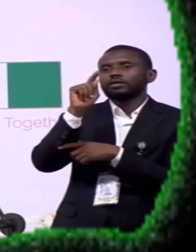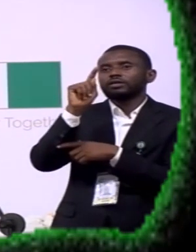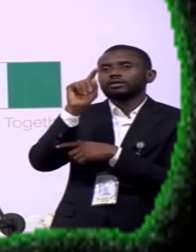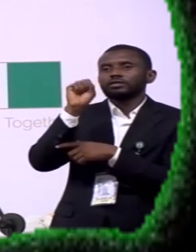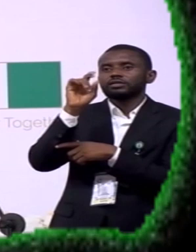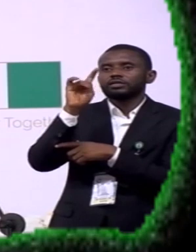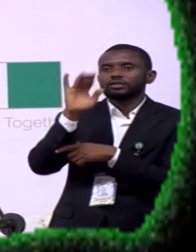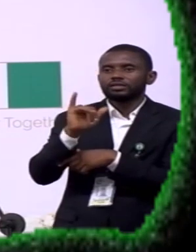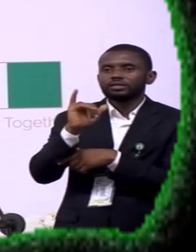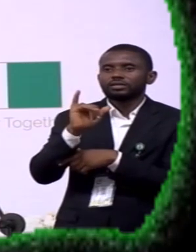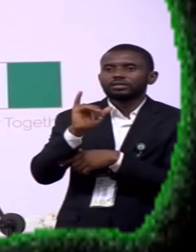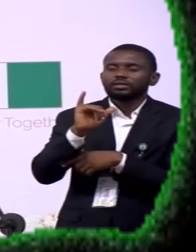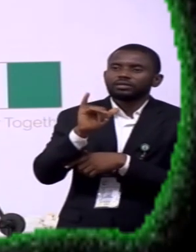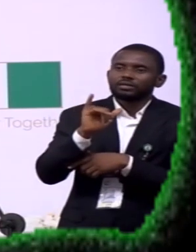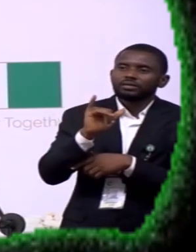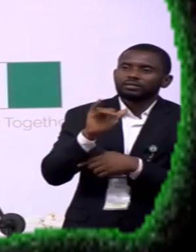said, give him power.